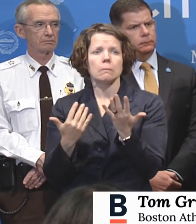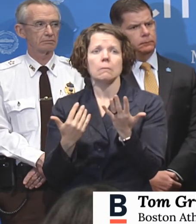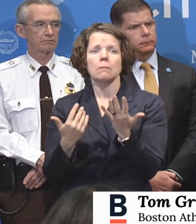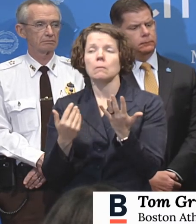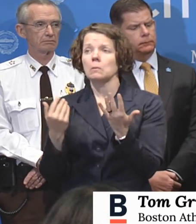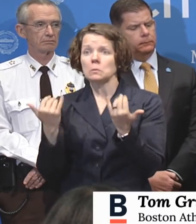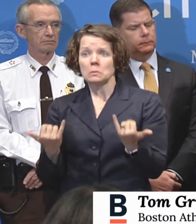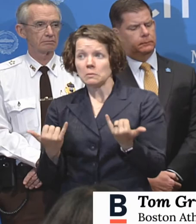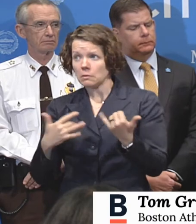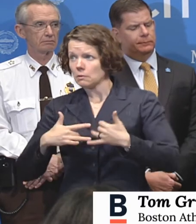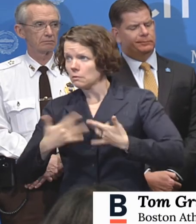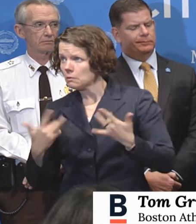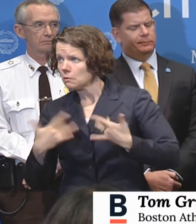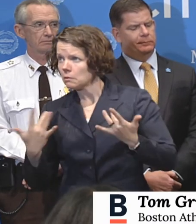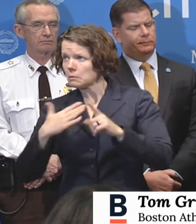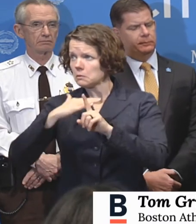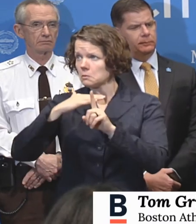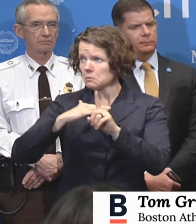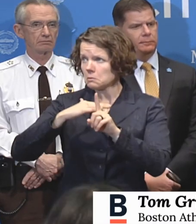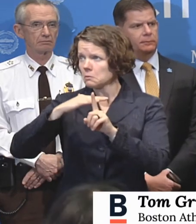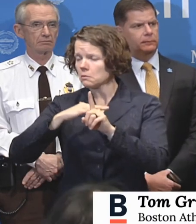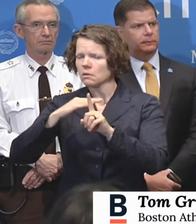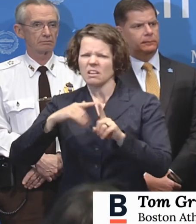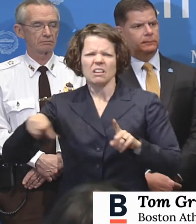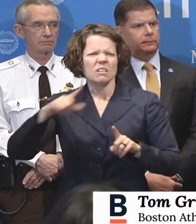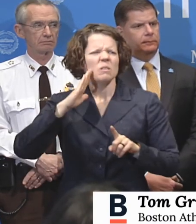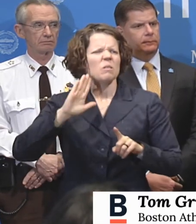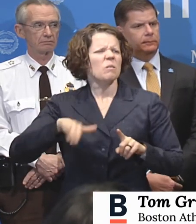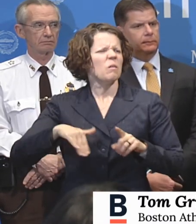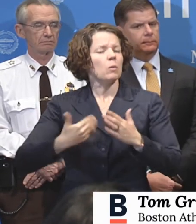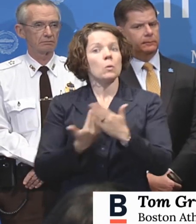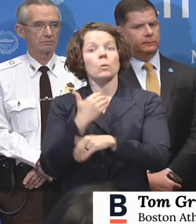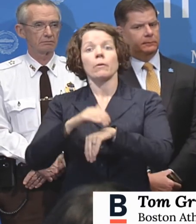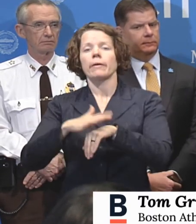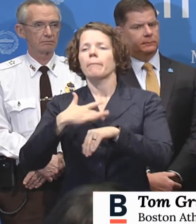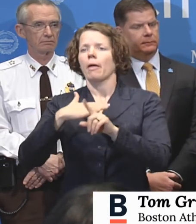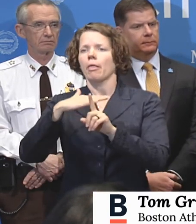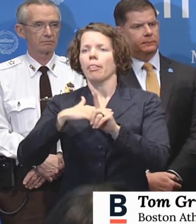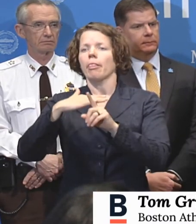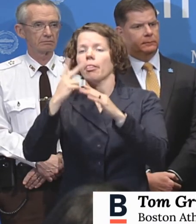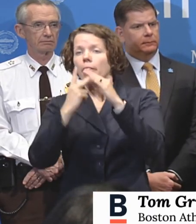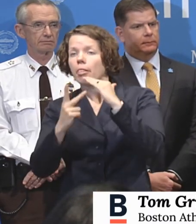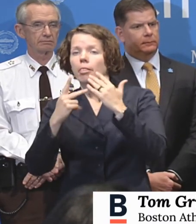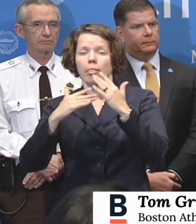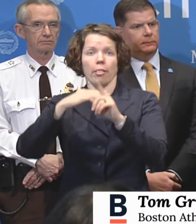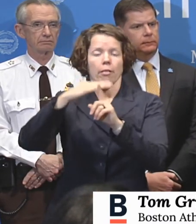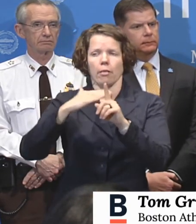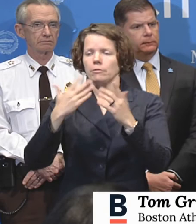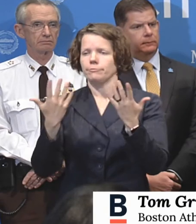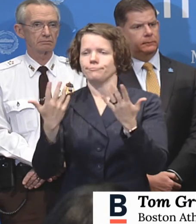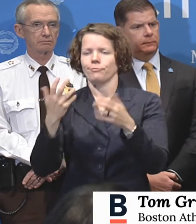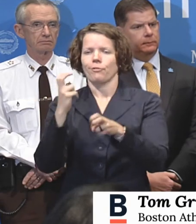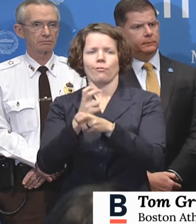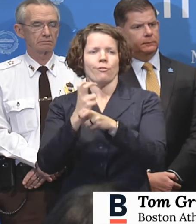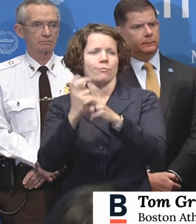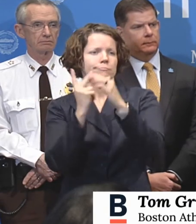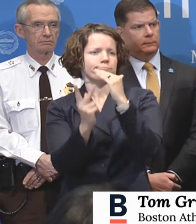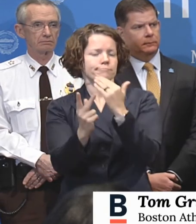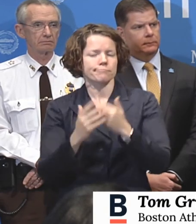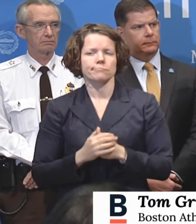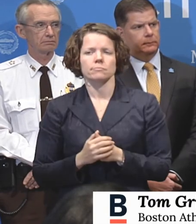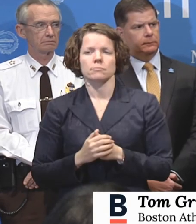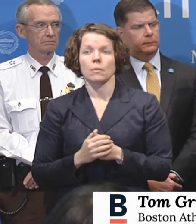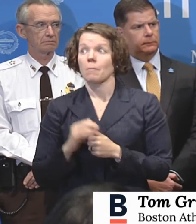temperature, but we all live here in Boston and in New England. We know that forecasts change. So with that forecast yesterday, we decided that it was important to